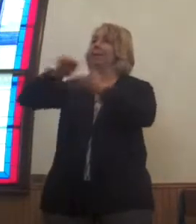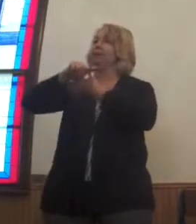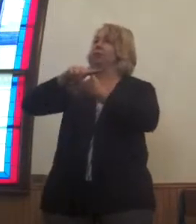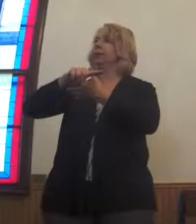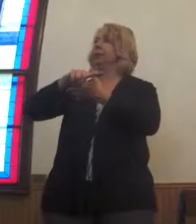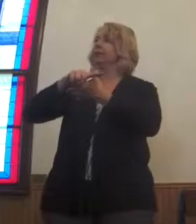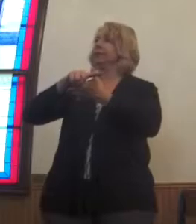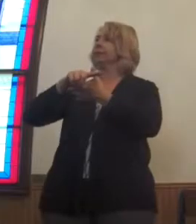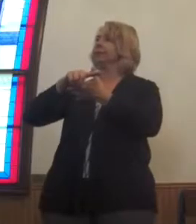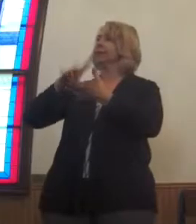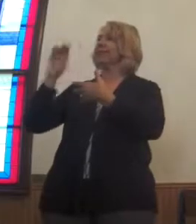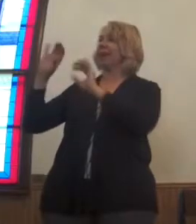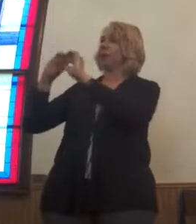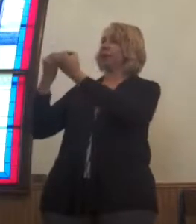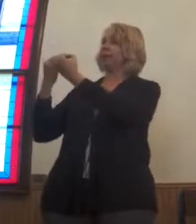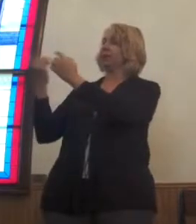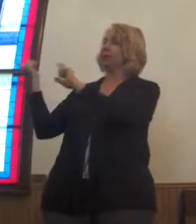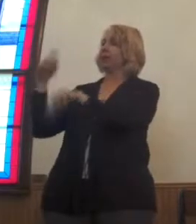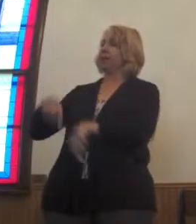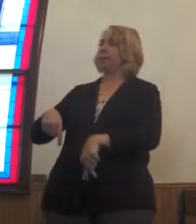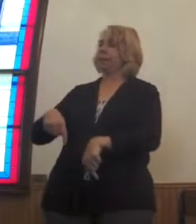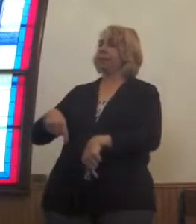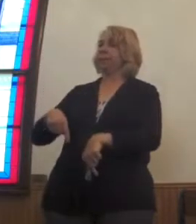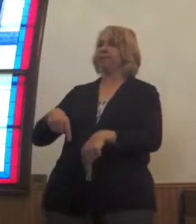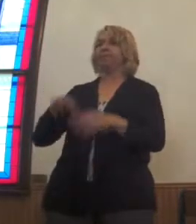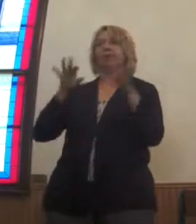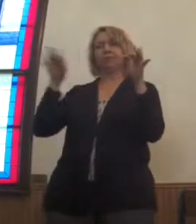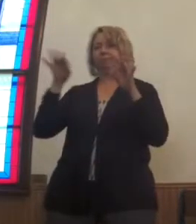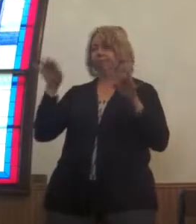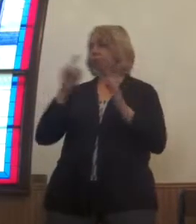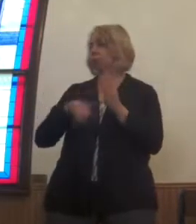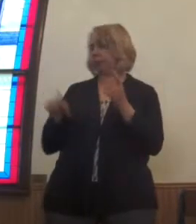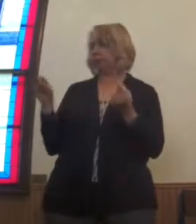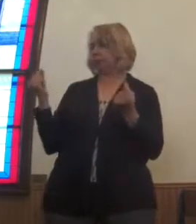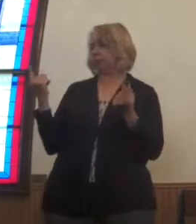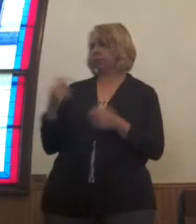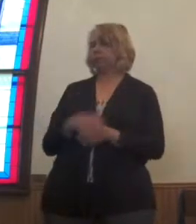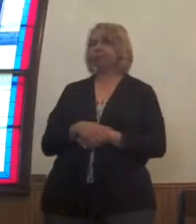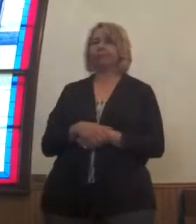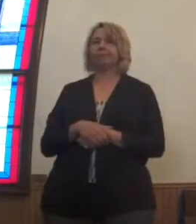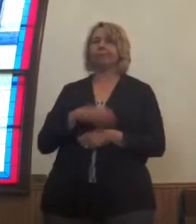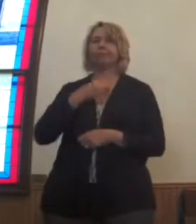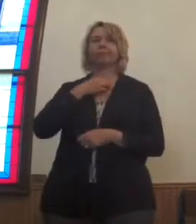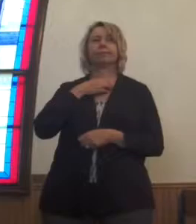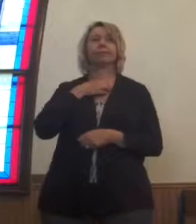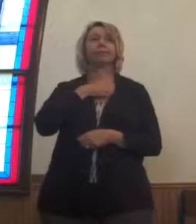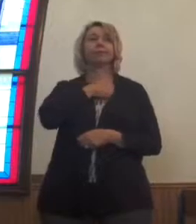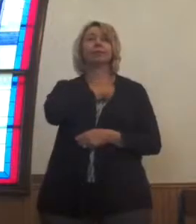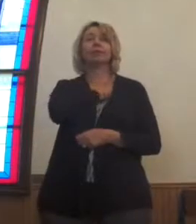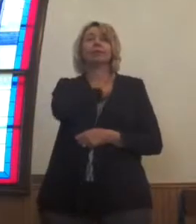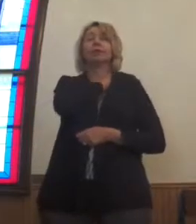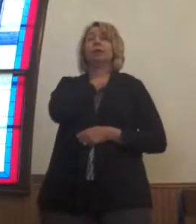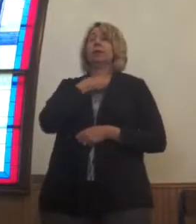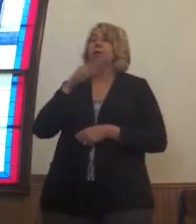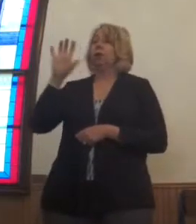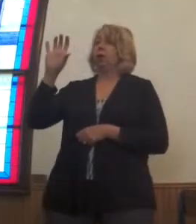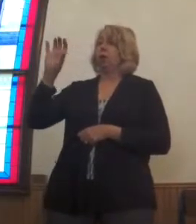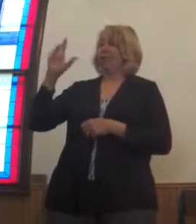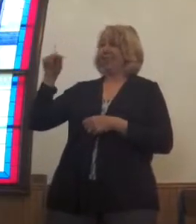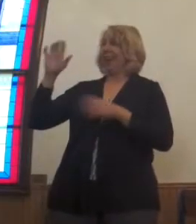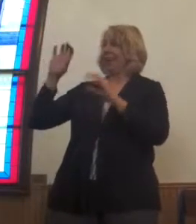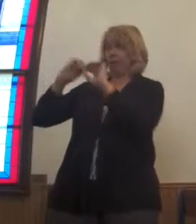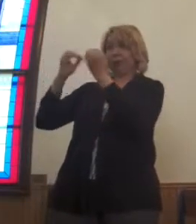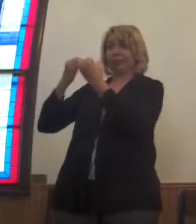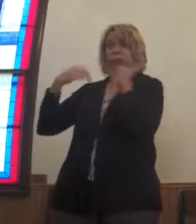a FYI or looking ahead. They're in the process of getting a building so they can get some of these kids